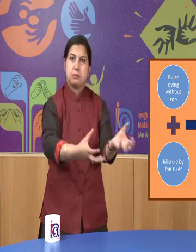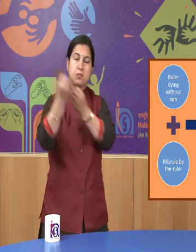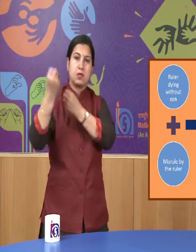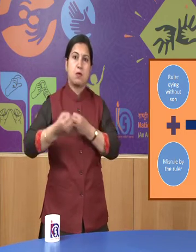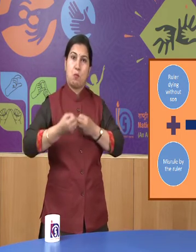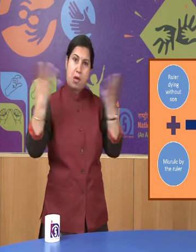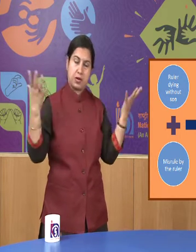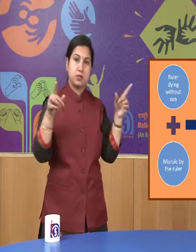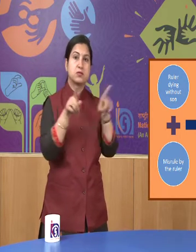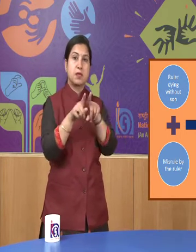Jhansi,